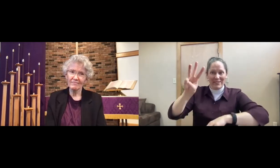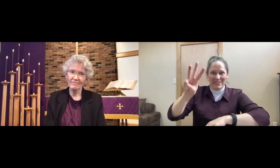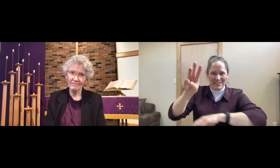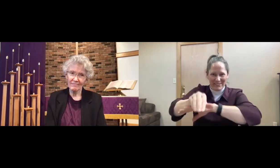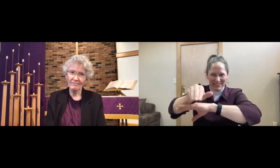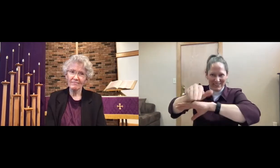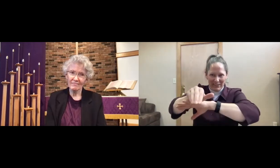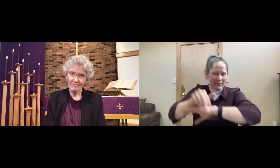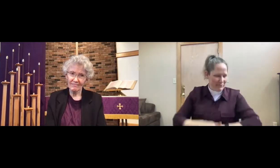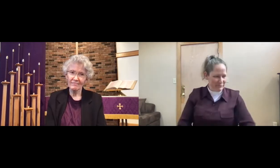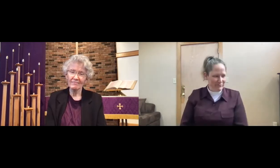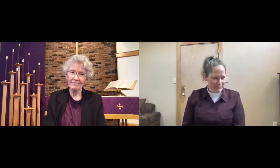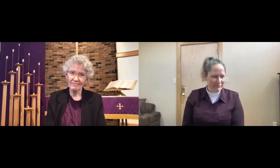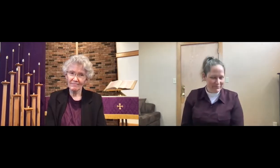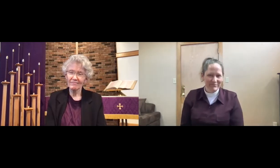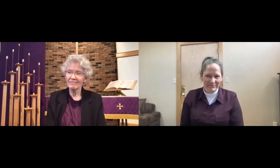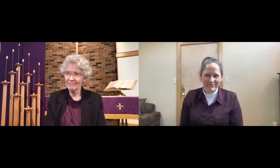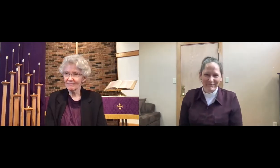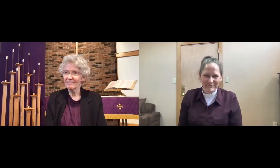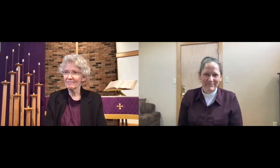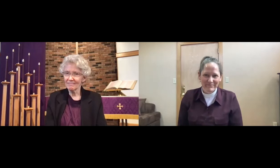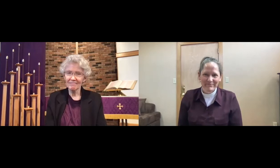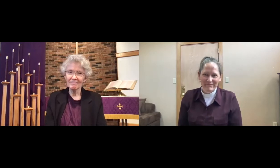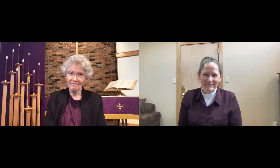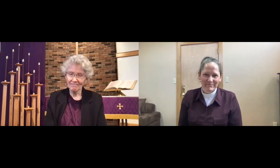And that is at 6 p.m. Thursday evening.